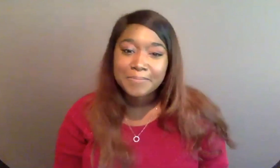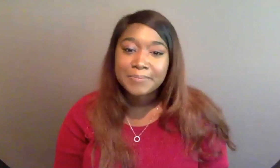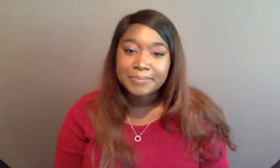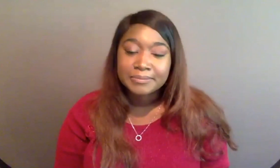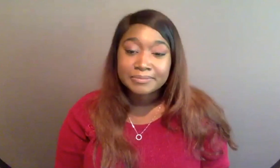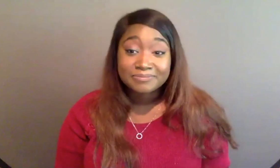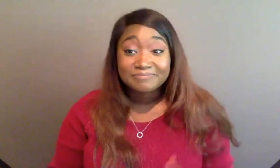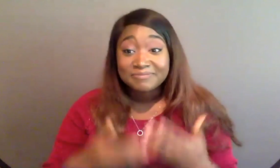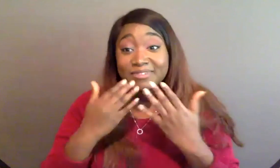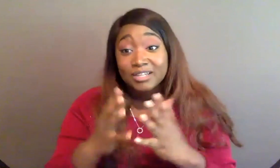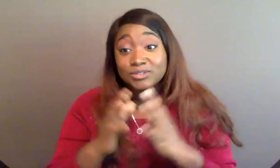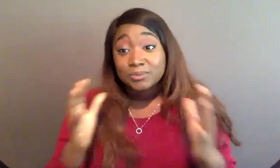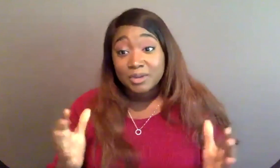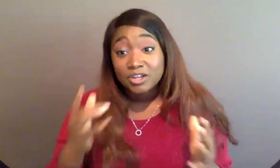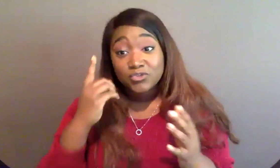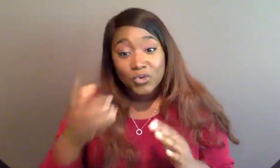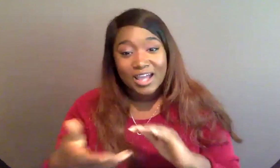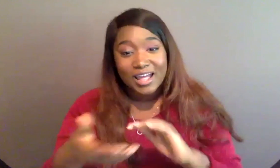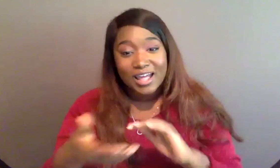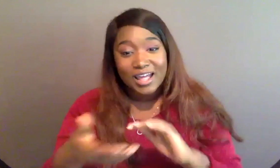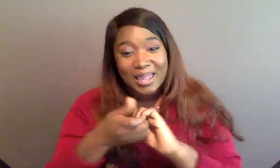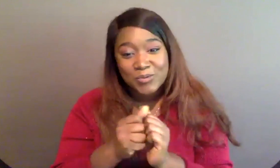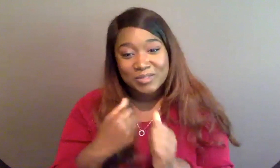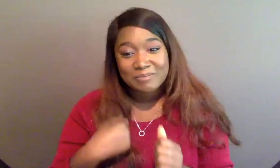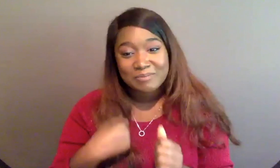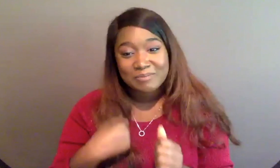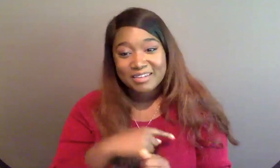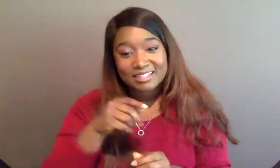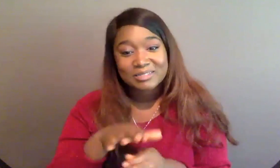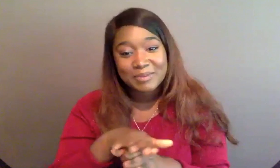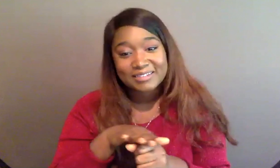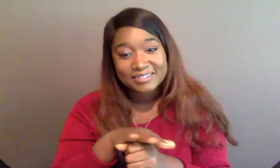So thank you so much for collaborating with me in this space.